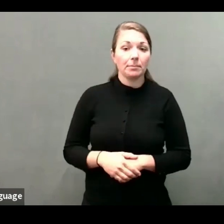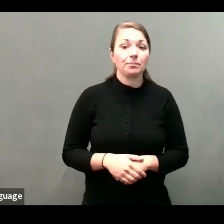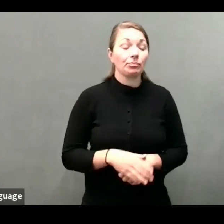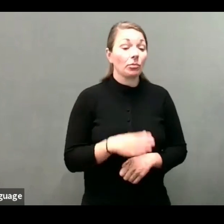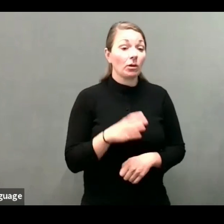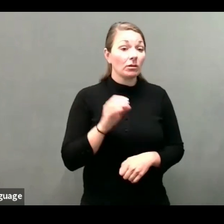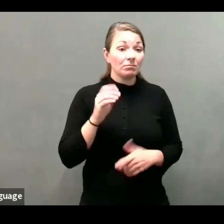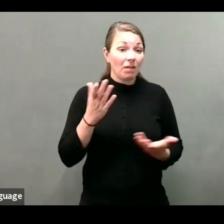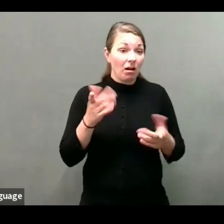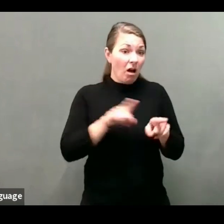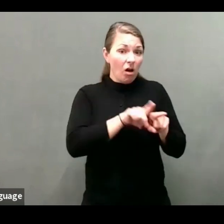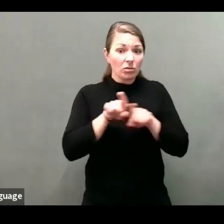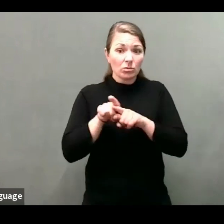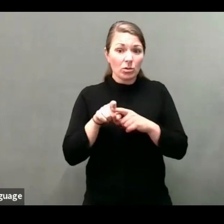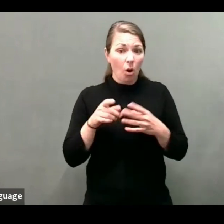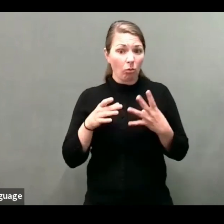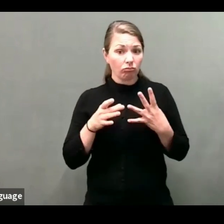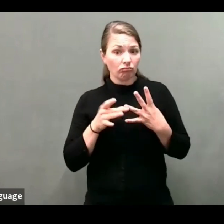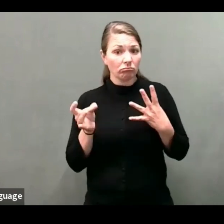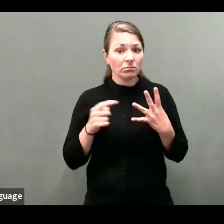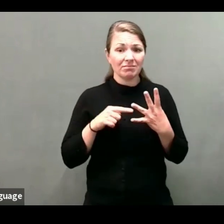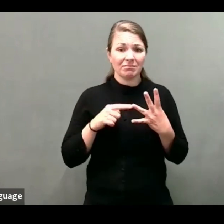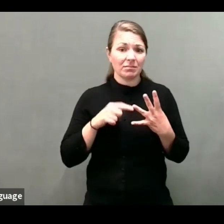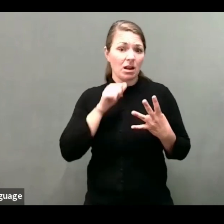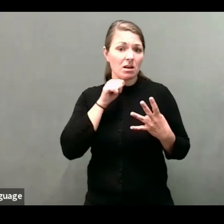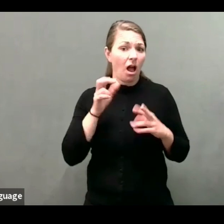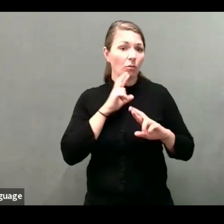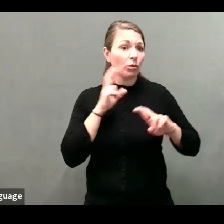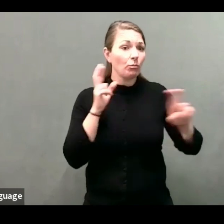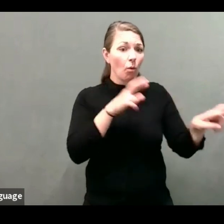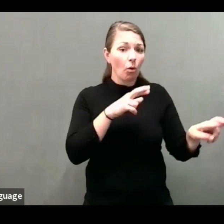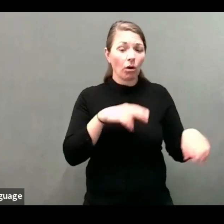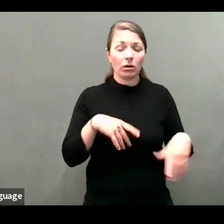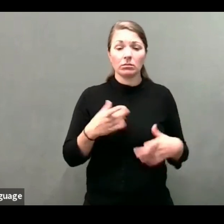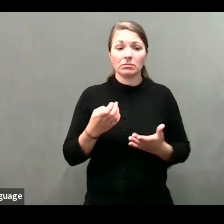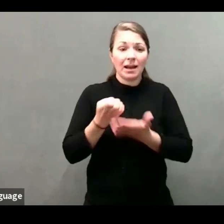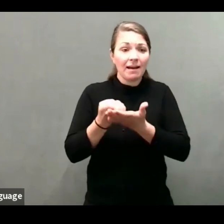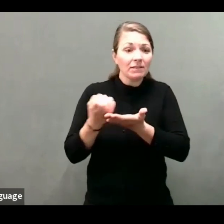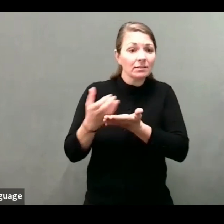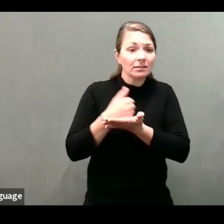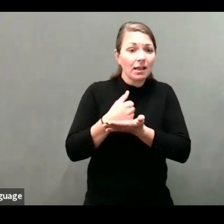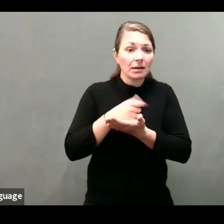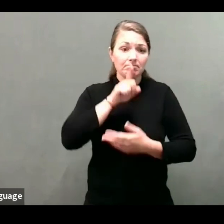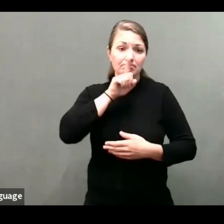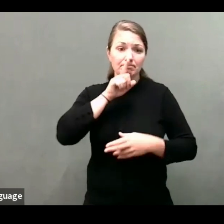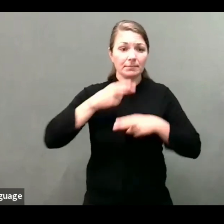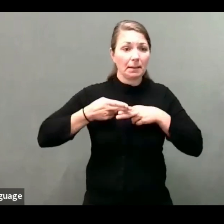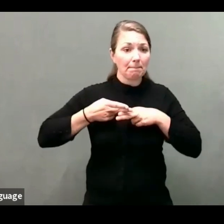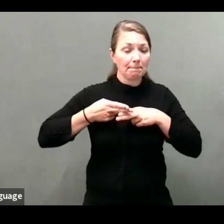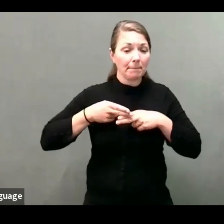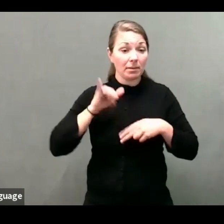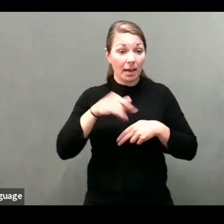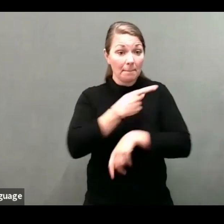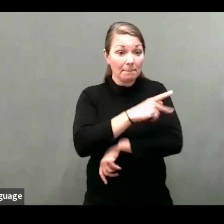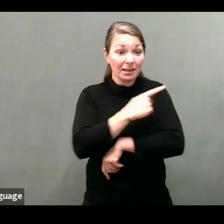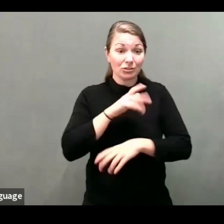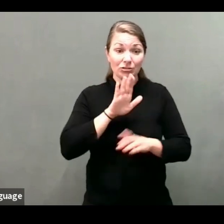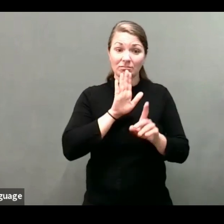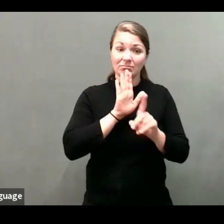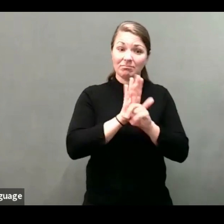to report, but to have evidence collected anonymously. So this is a patient right, under the